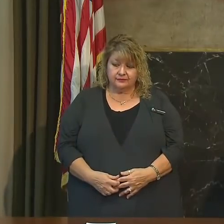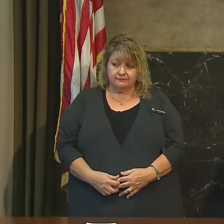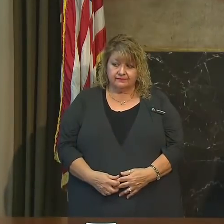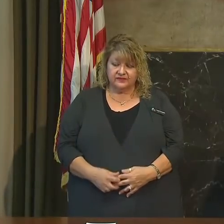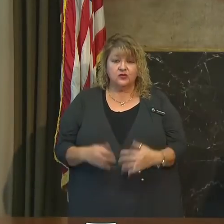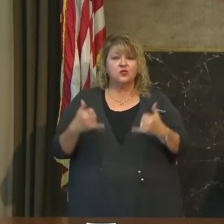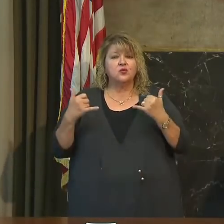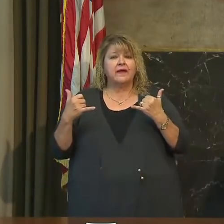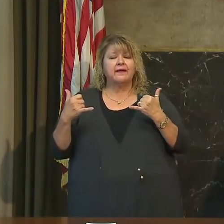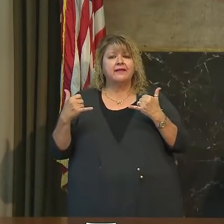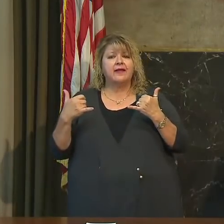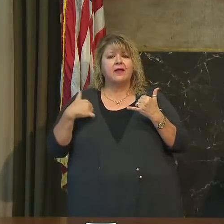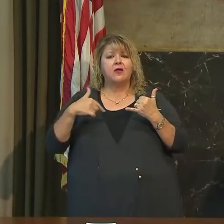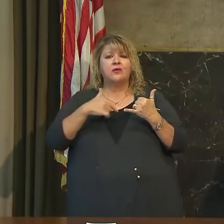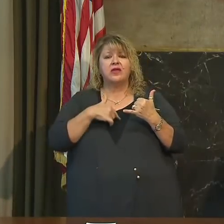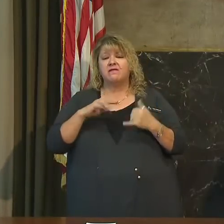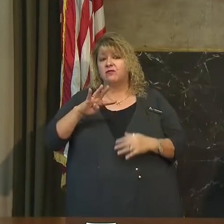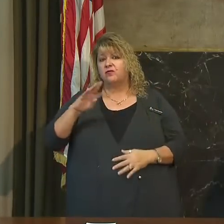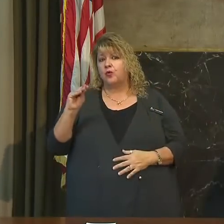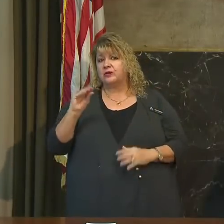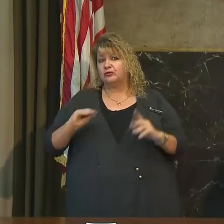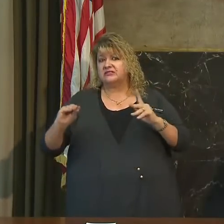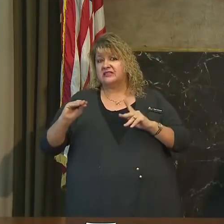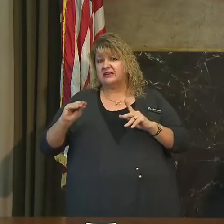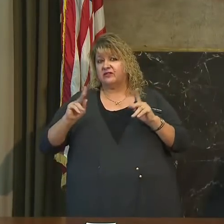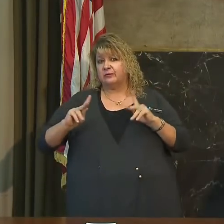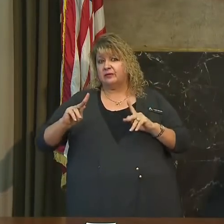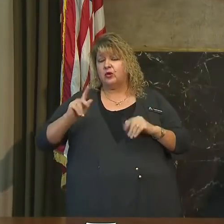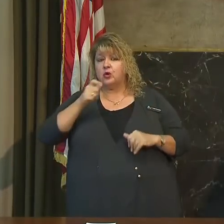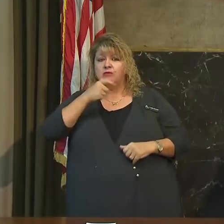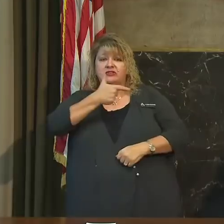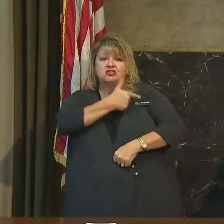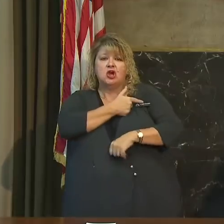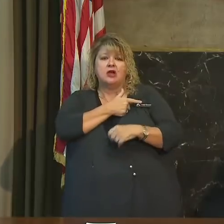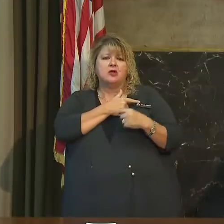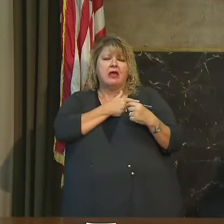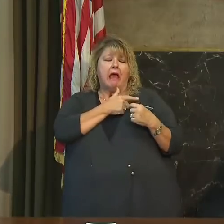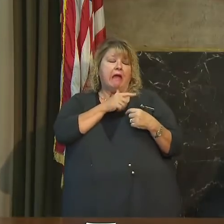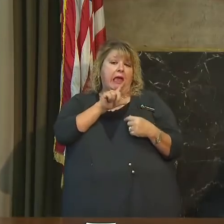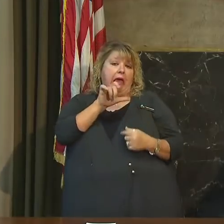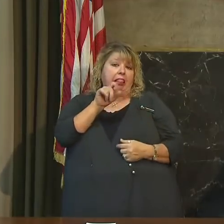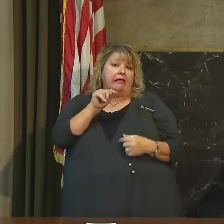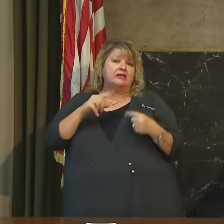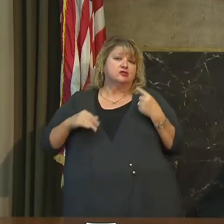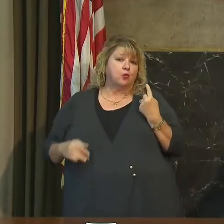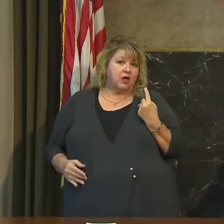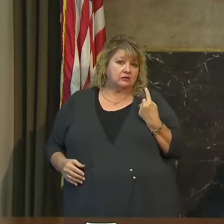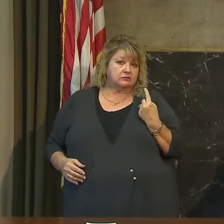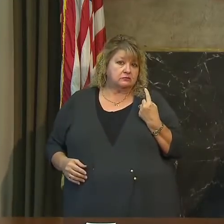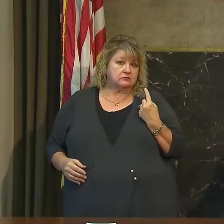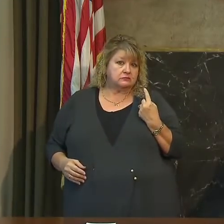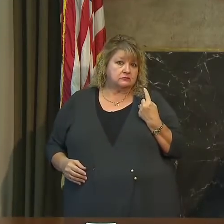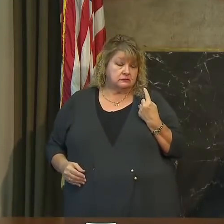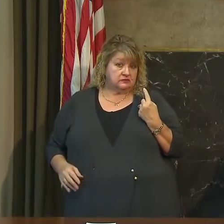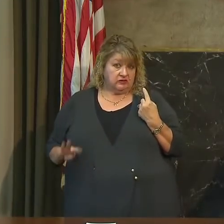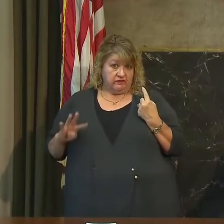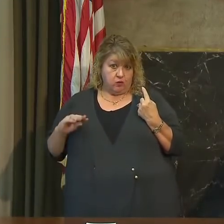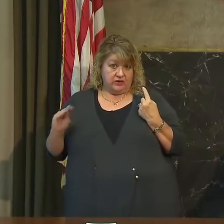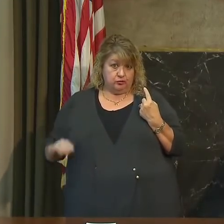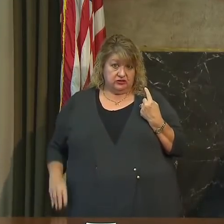Right now, we have about 40% of our people who've taken at least 1 shot. That is nowhere